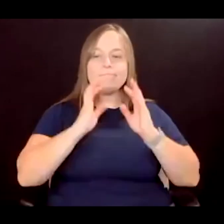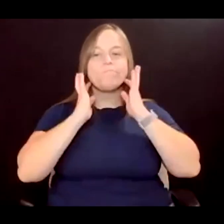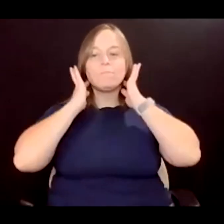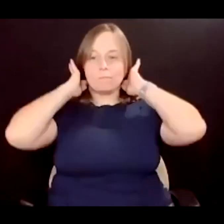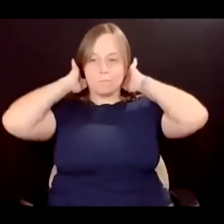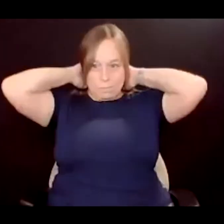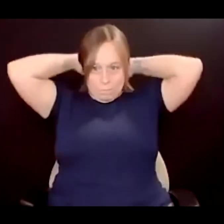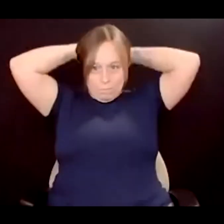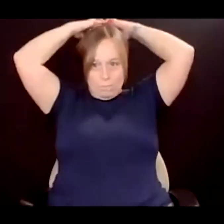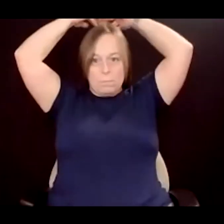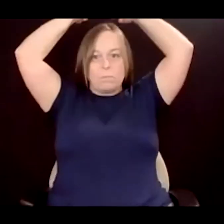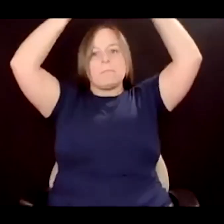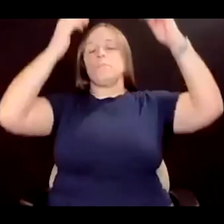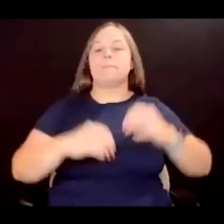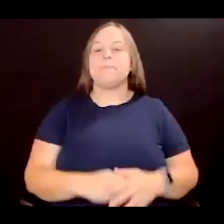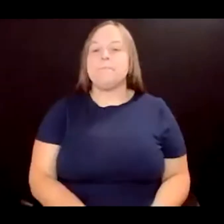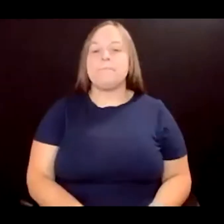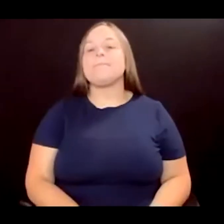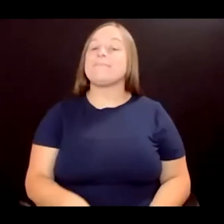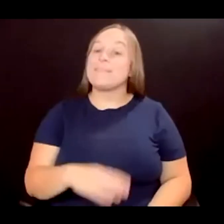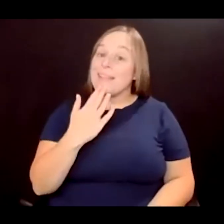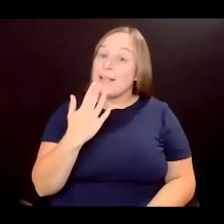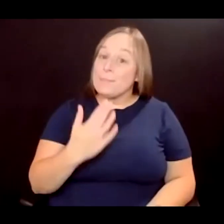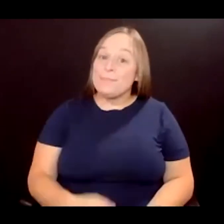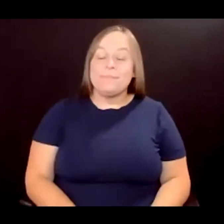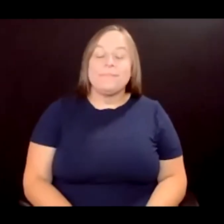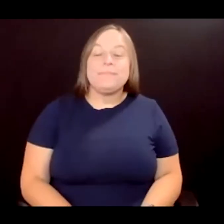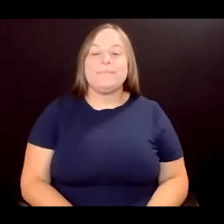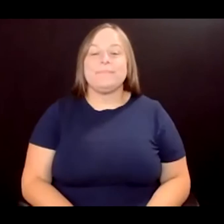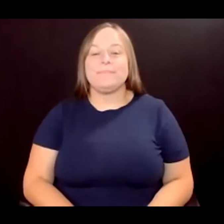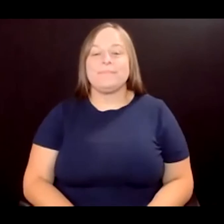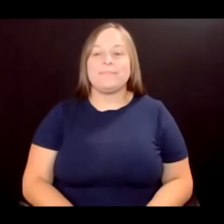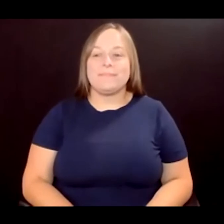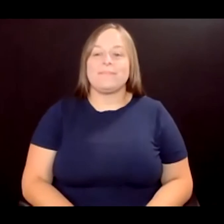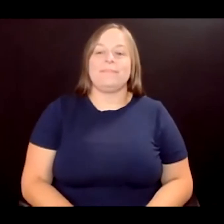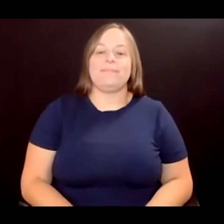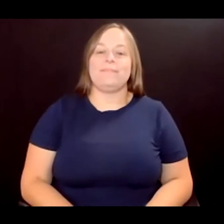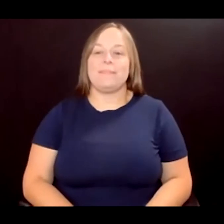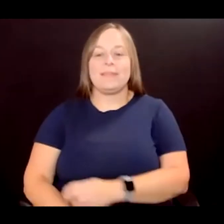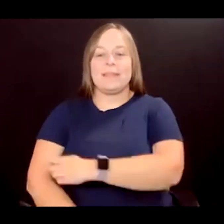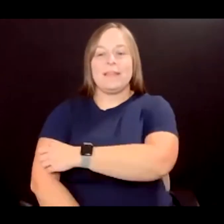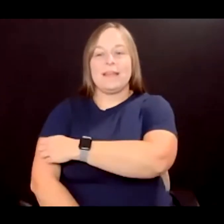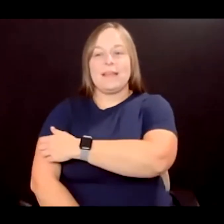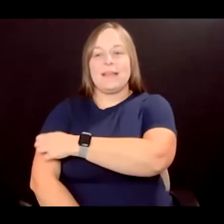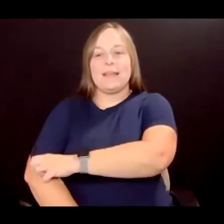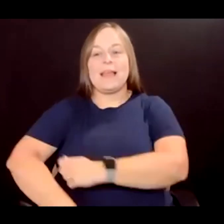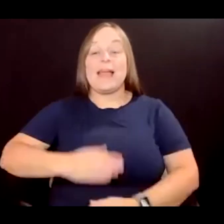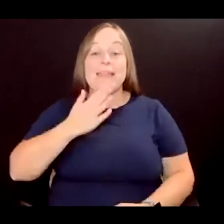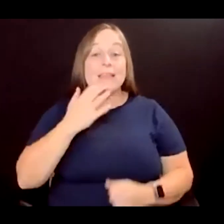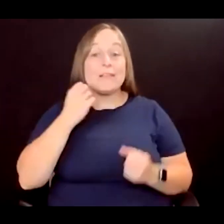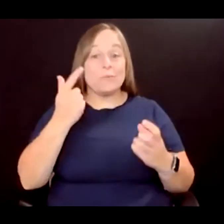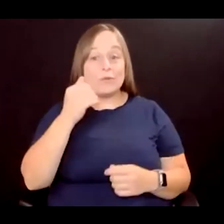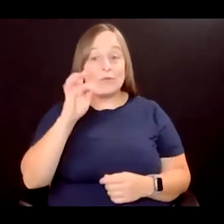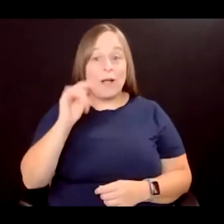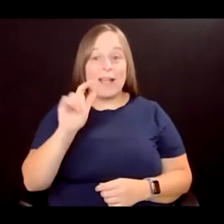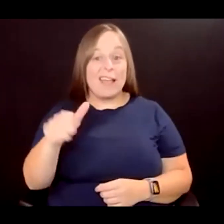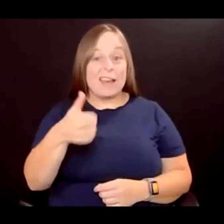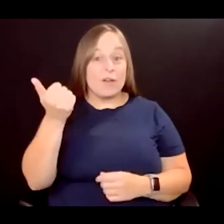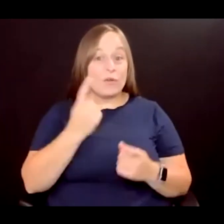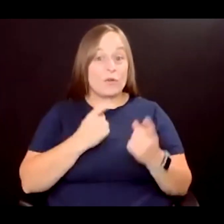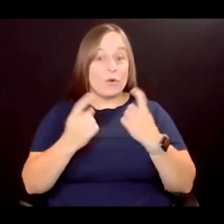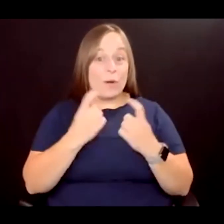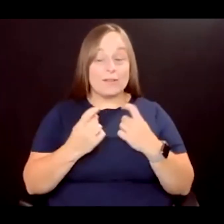that same experience of the sound of one hand clapping. I was wondering what types of steps you thought